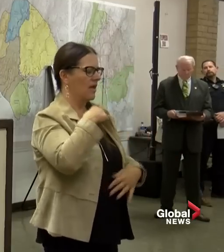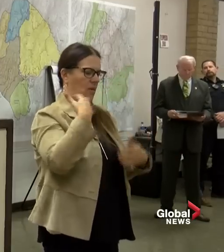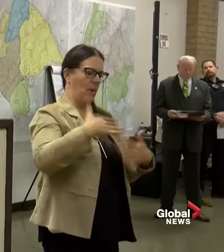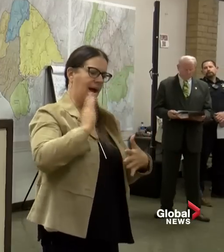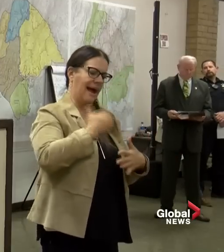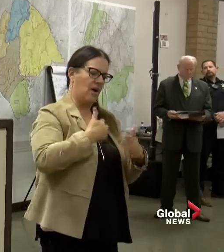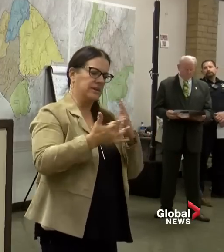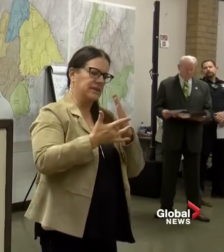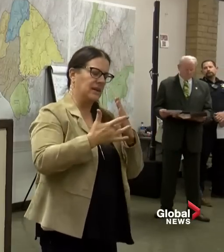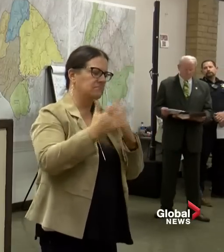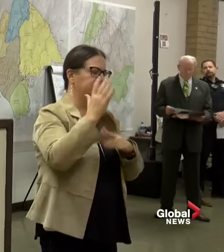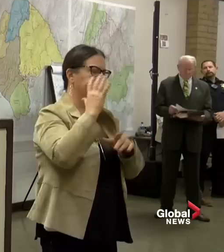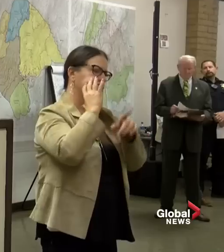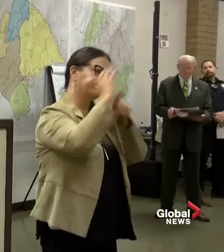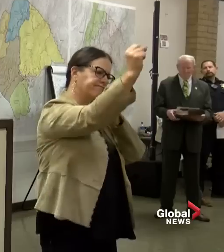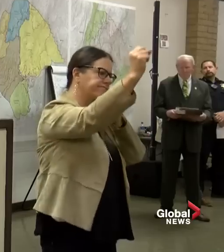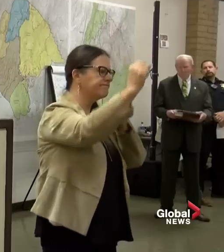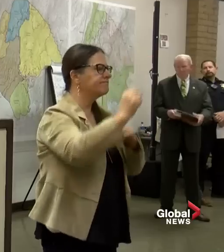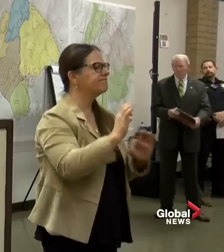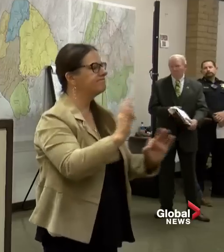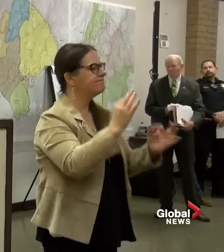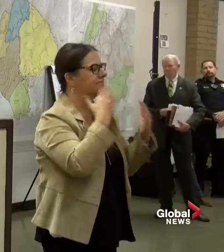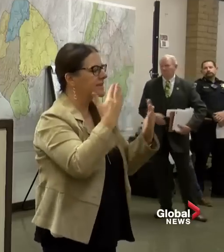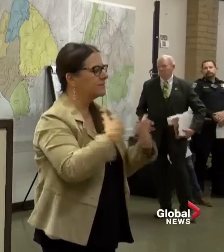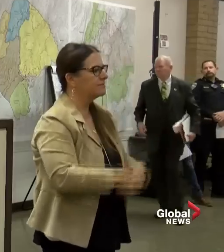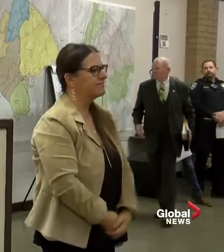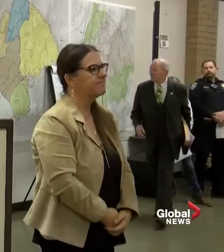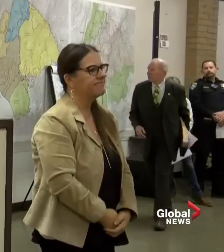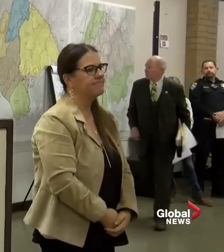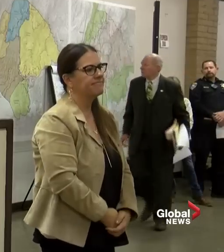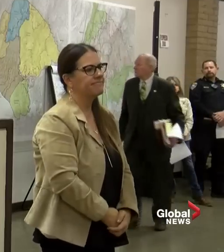is performed. Thank you very much.